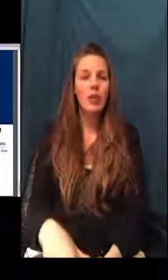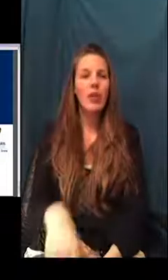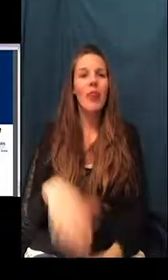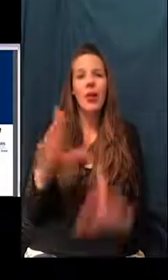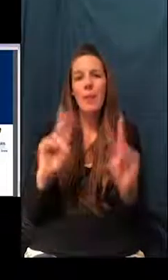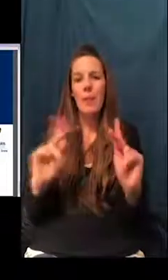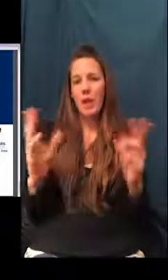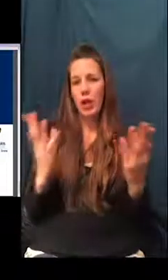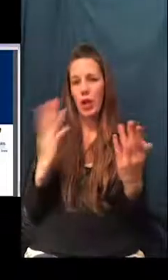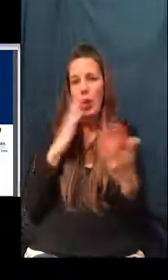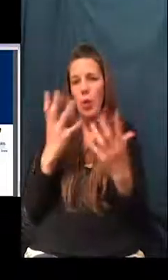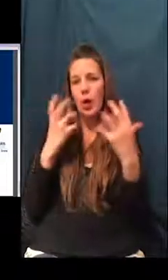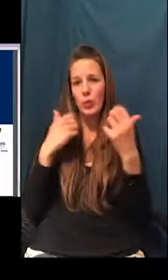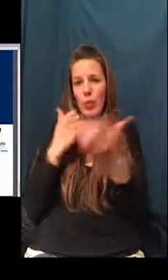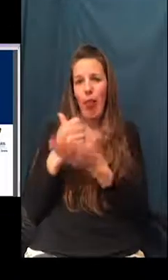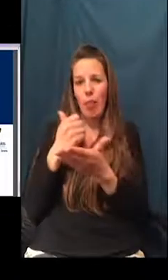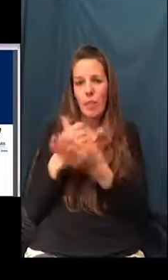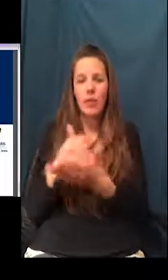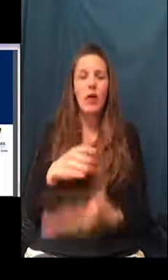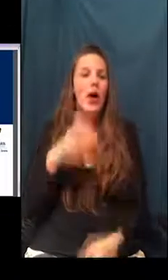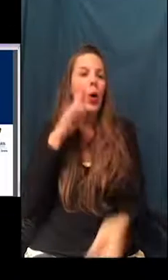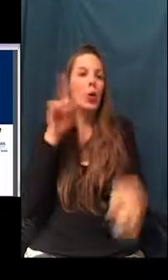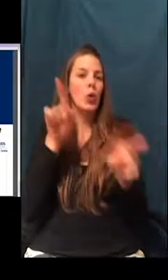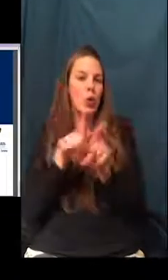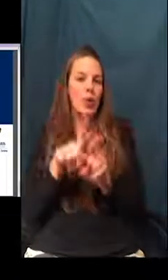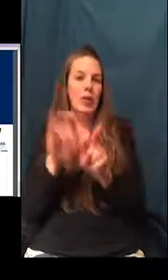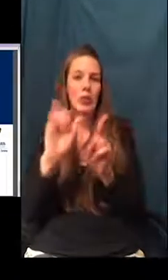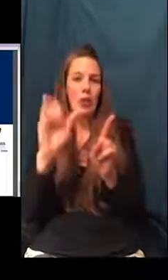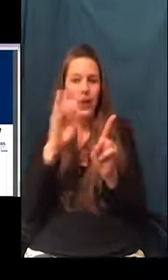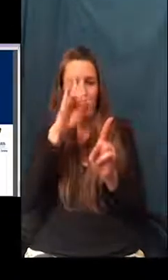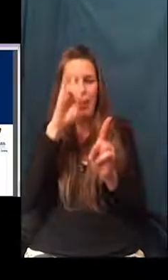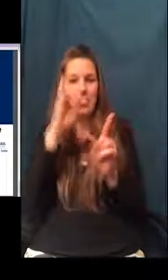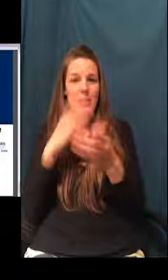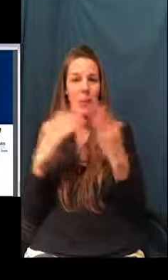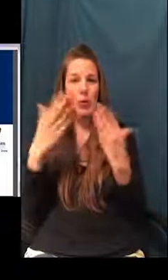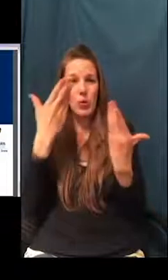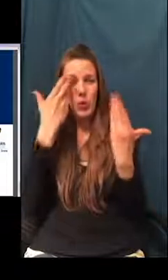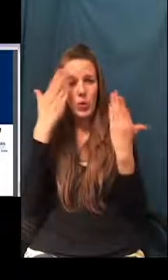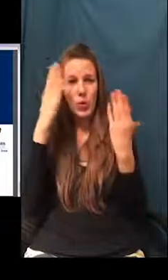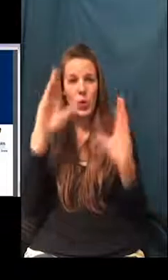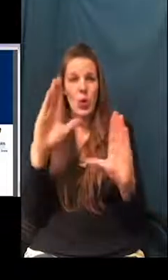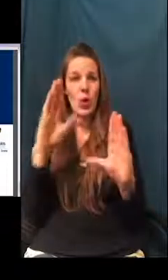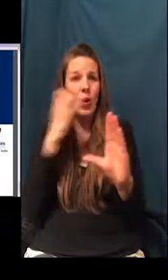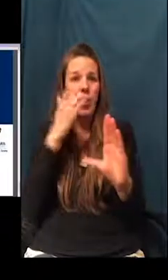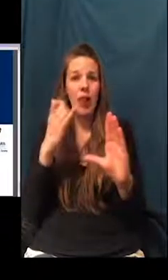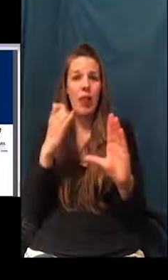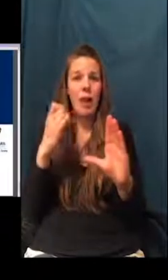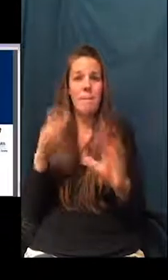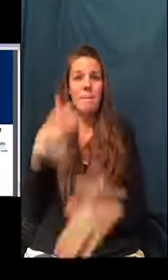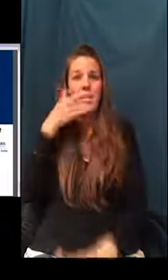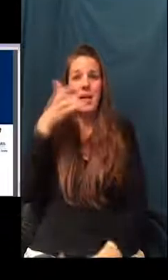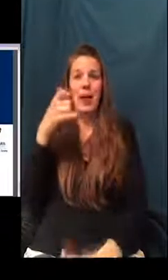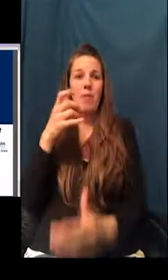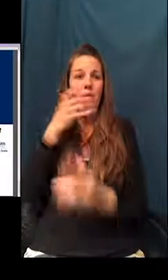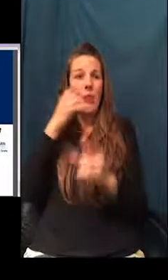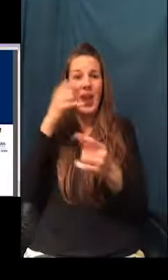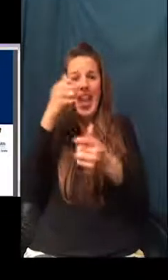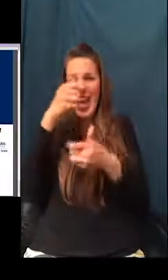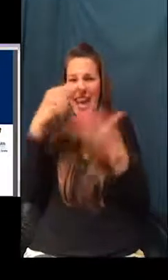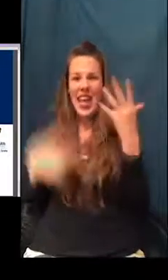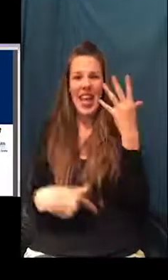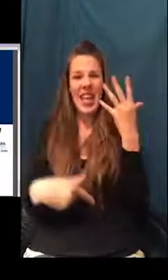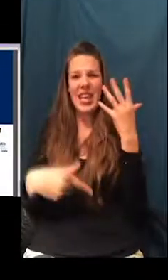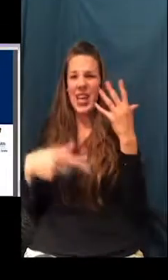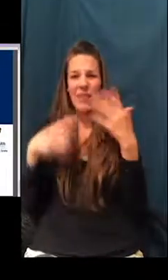There are people here that want to help. I would agree, and I think that if somebody doesn't know where to call, if they just pick up the phone, call any of these numbers that have